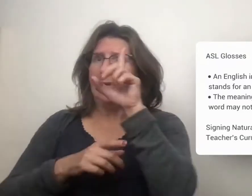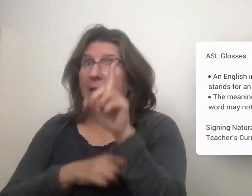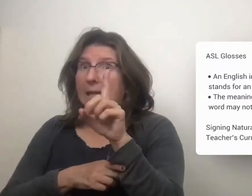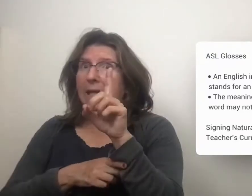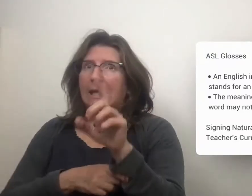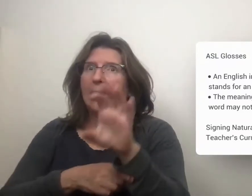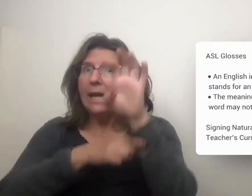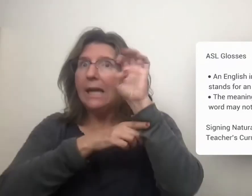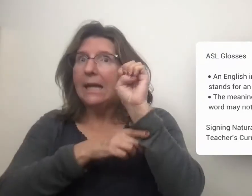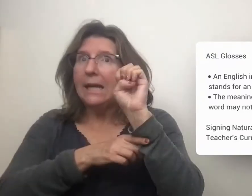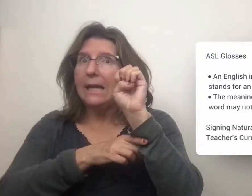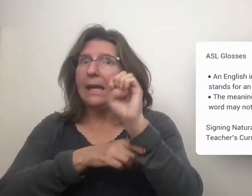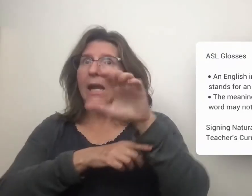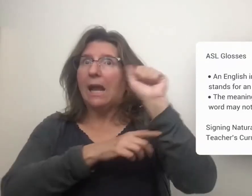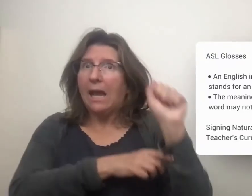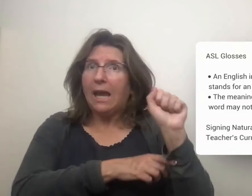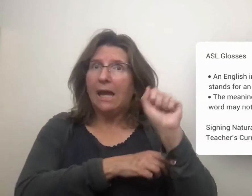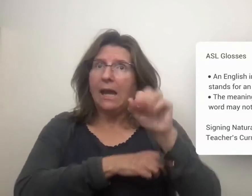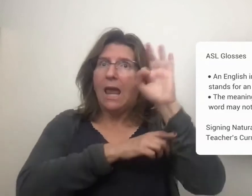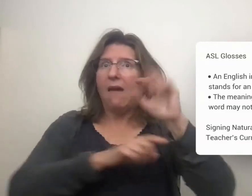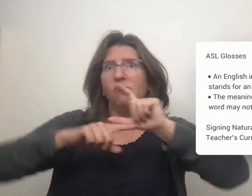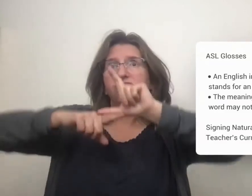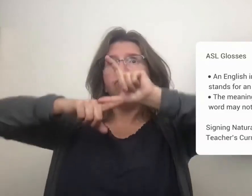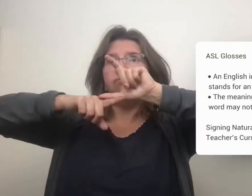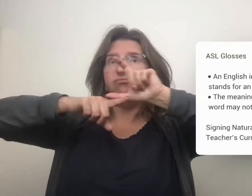You'll see all the signs glossed in capital letters.